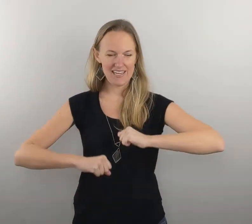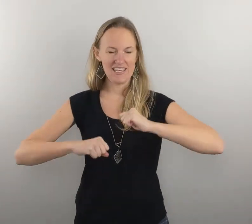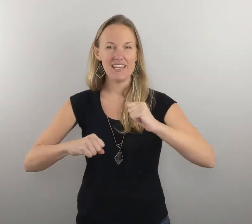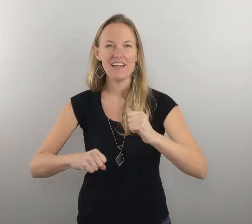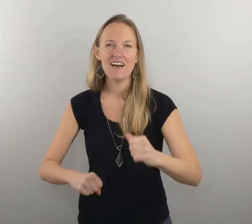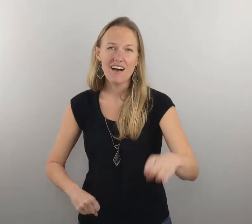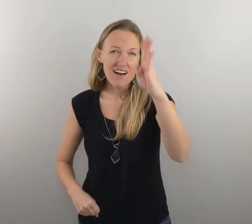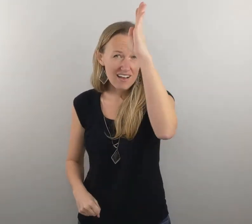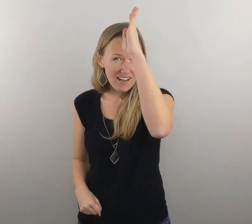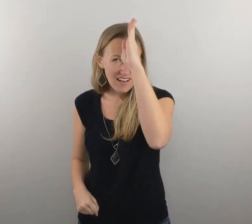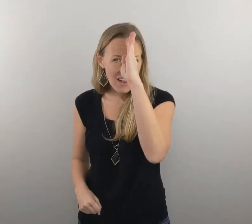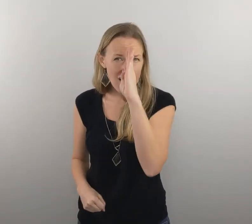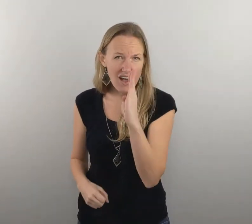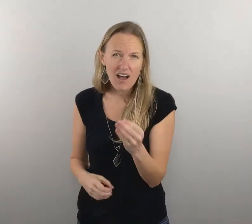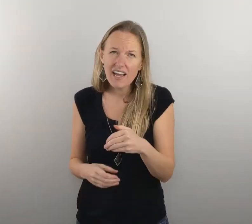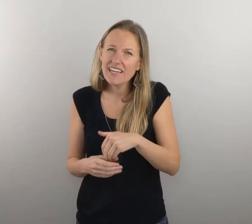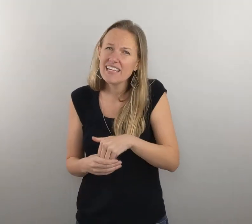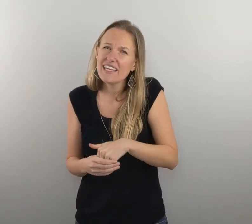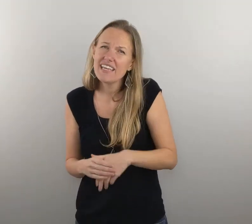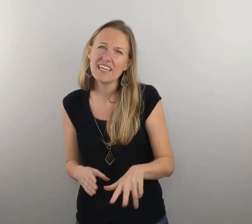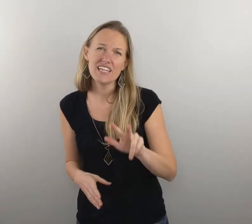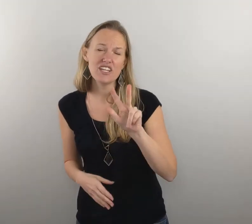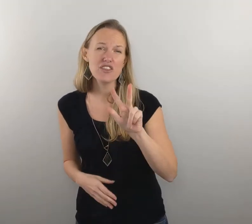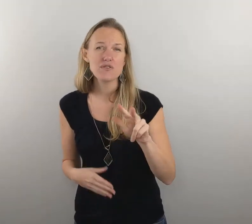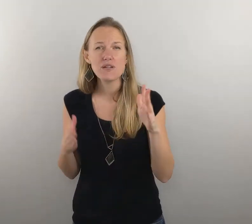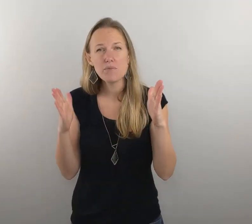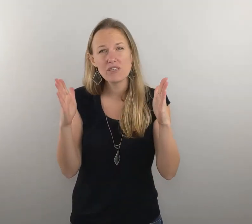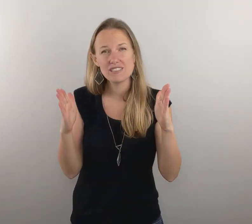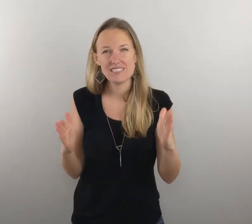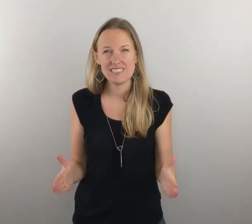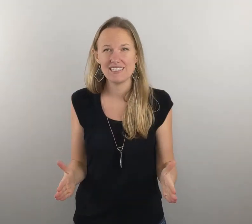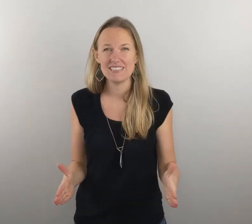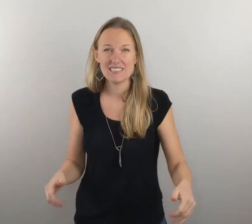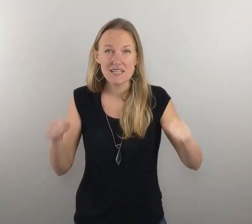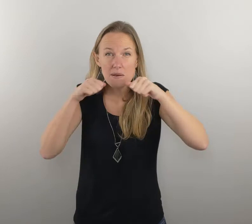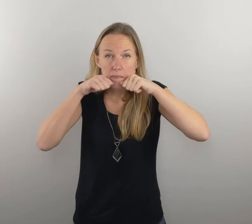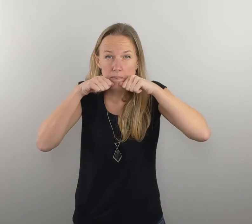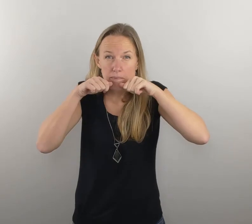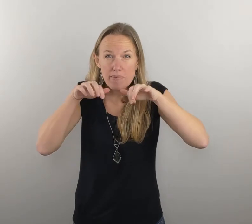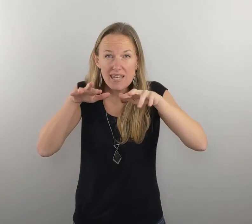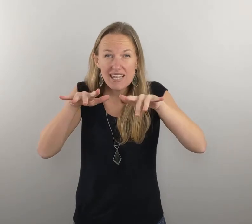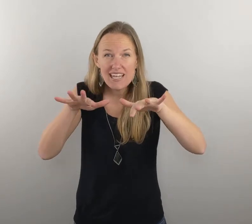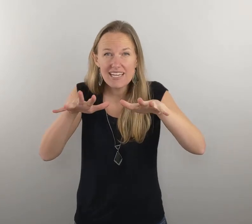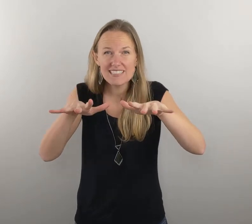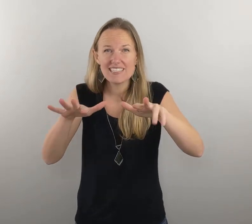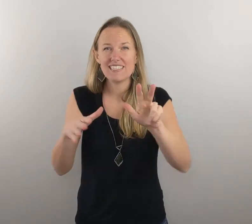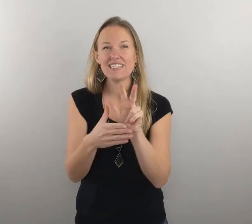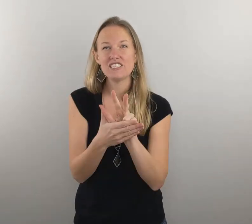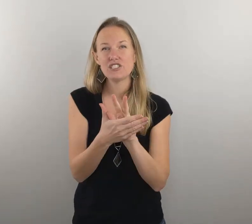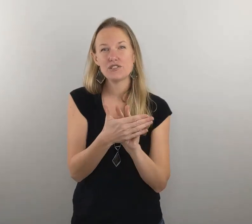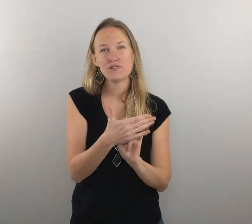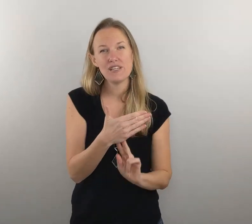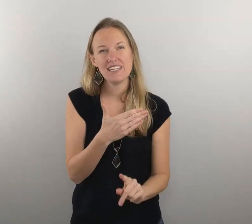mighty, God in three persons, blessed